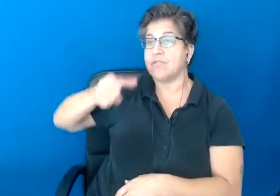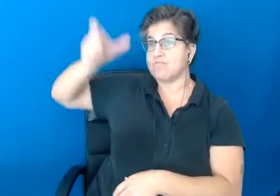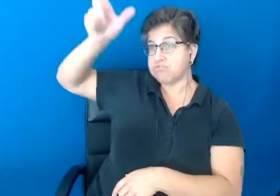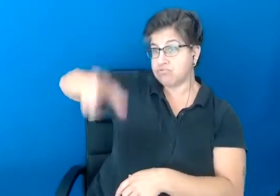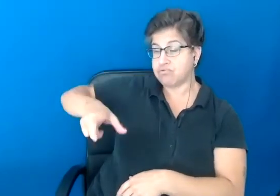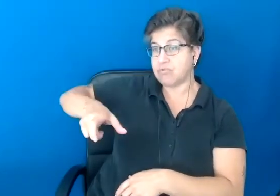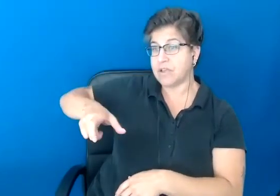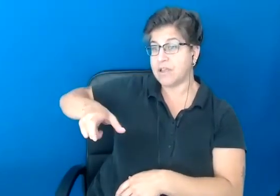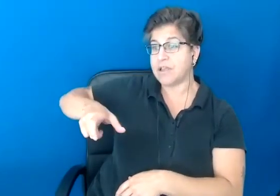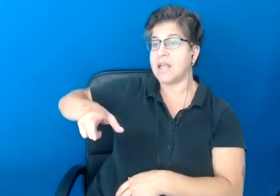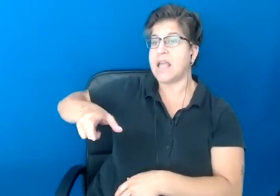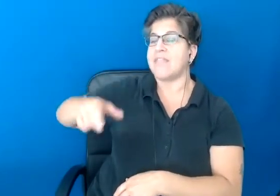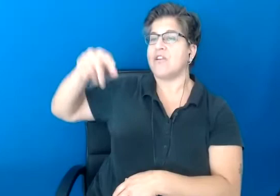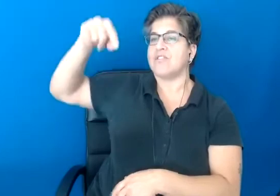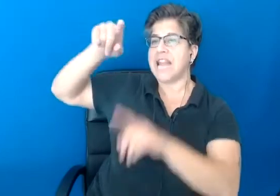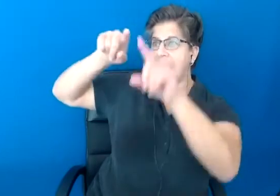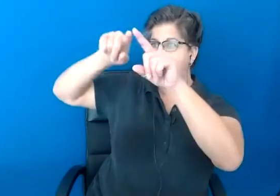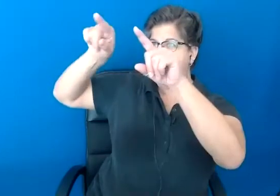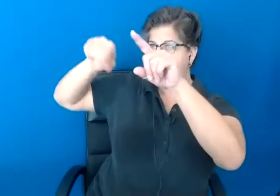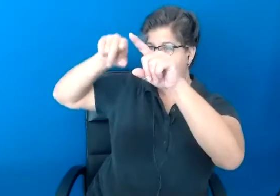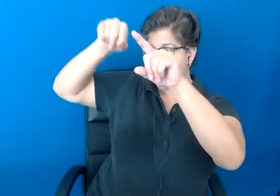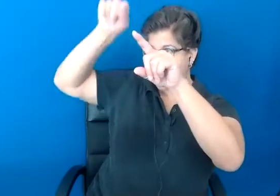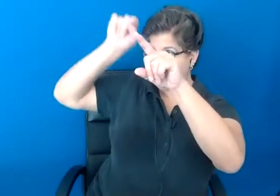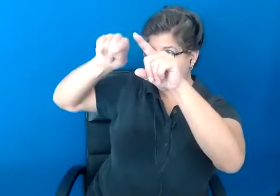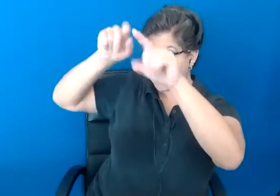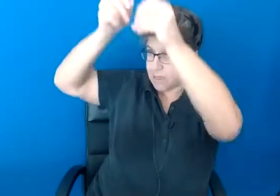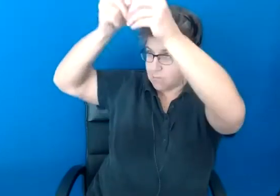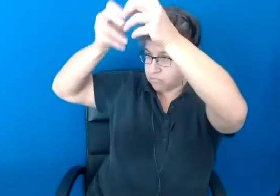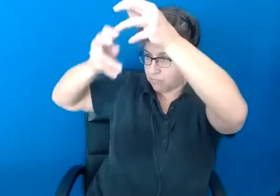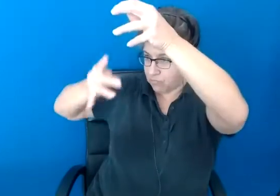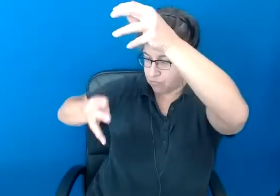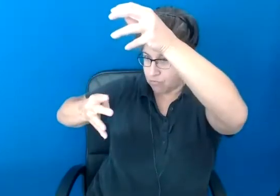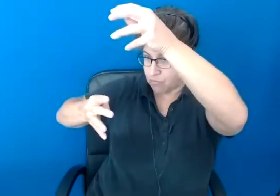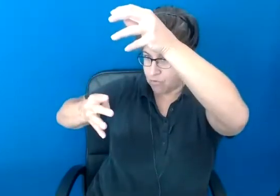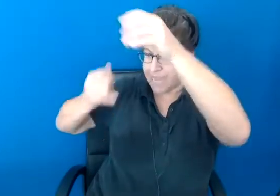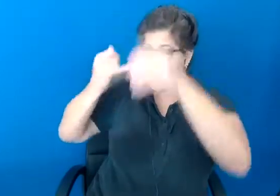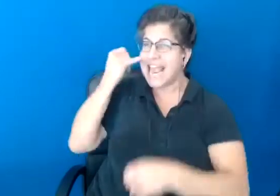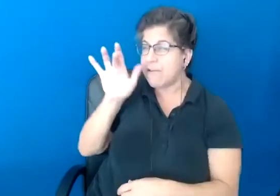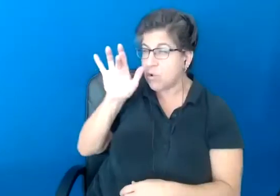blue name, it will automatically put you in private message with that person.